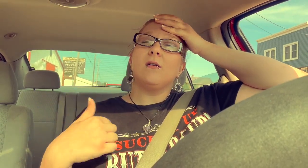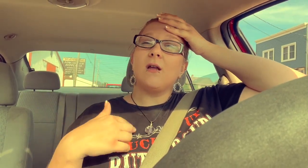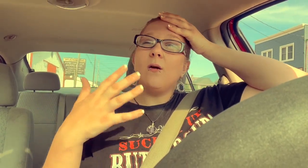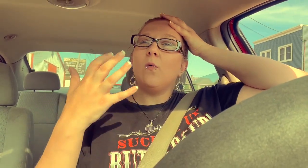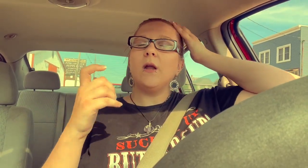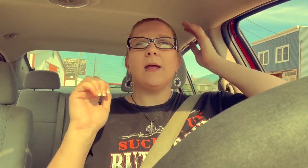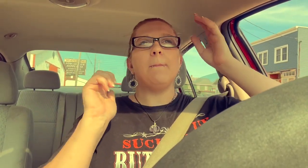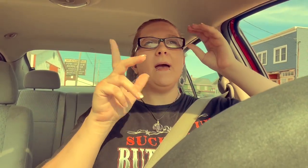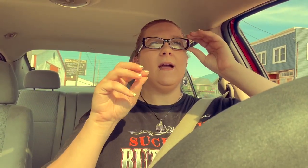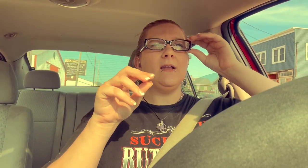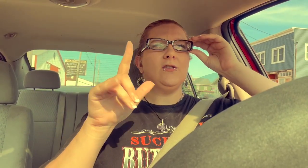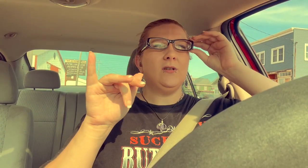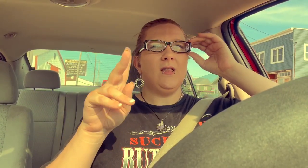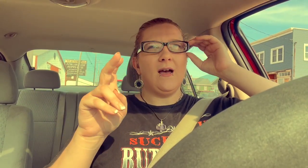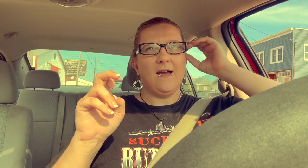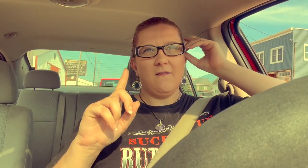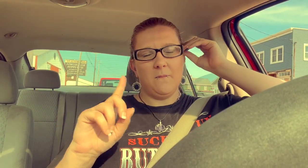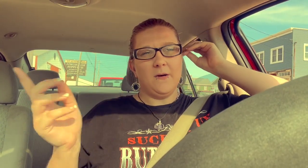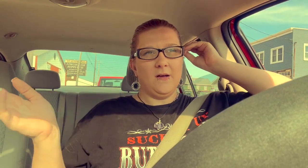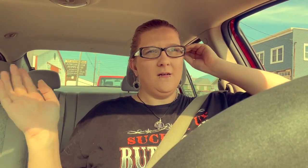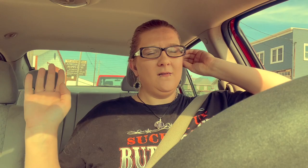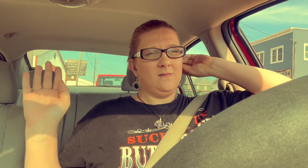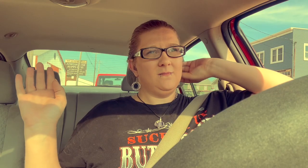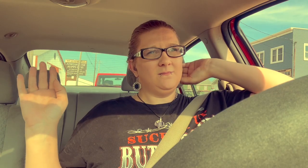I want to get back into live, but